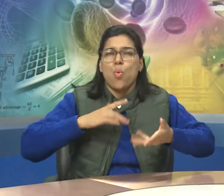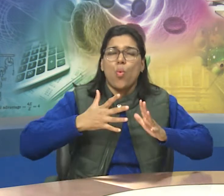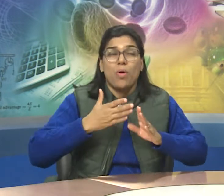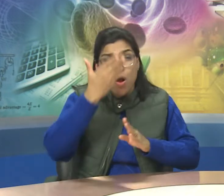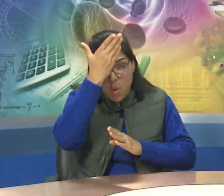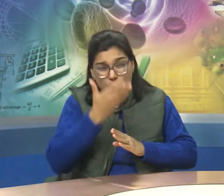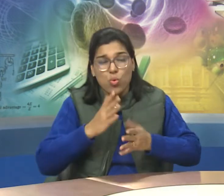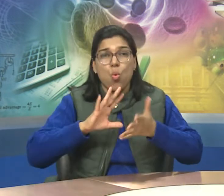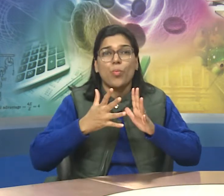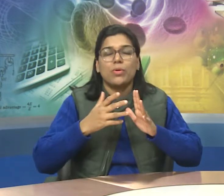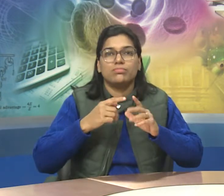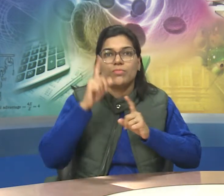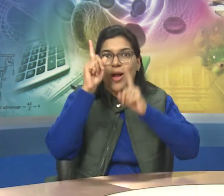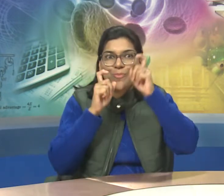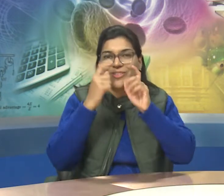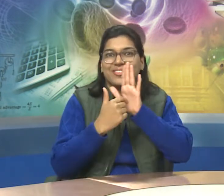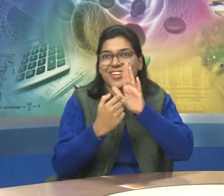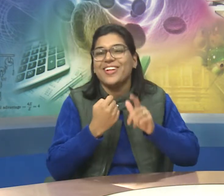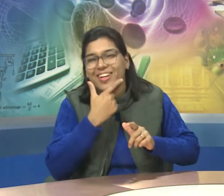This leads to